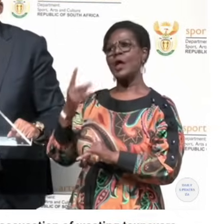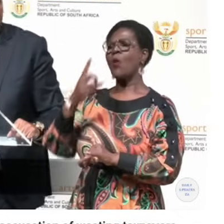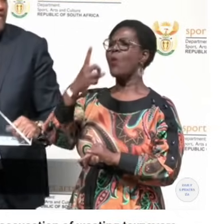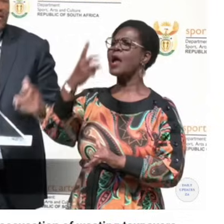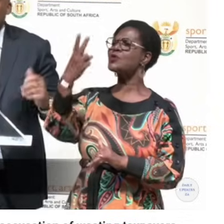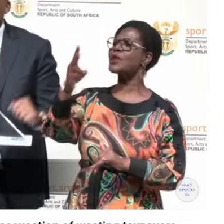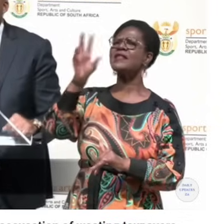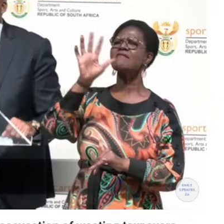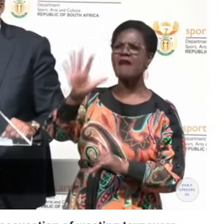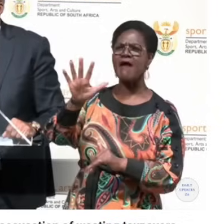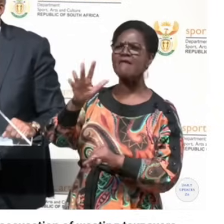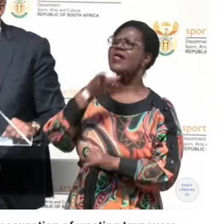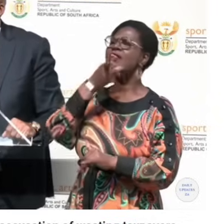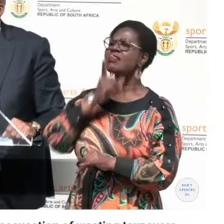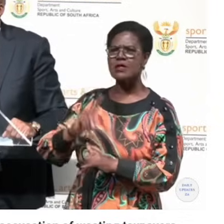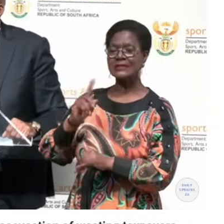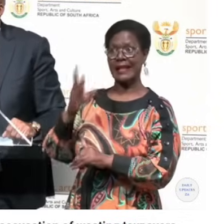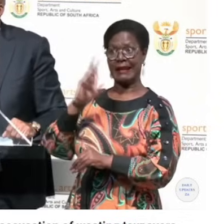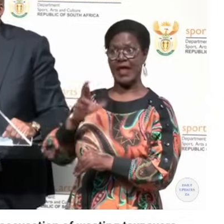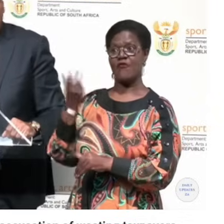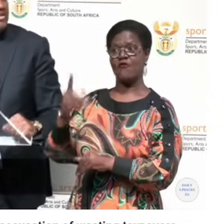125,000 rands for 5-star hotel,